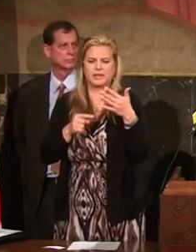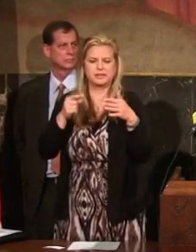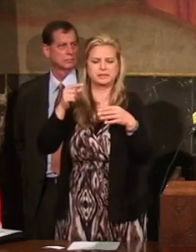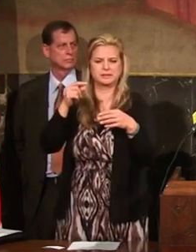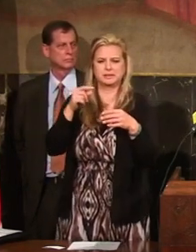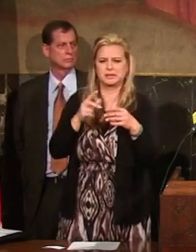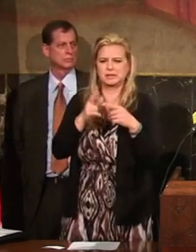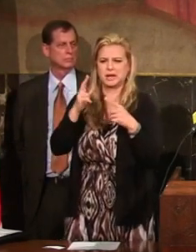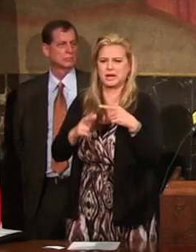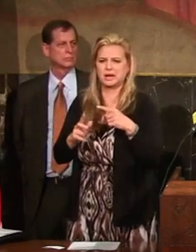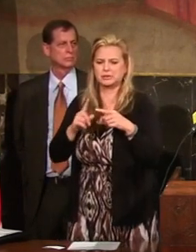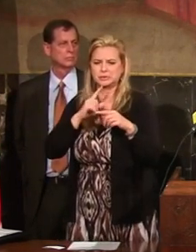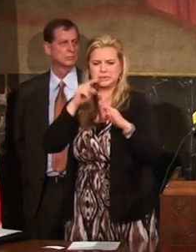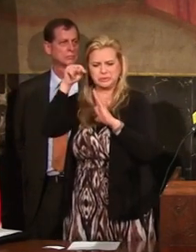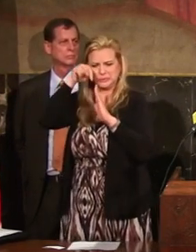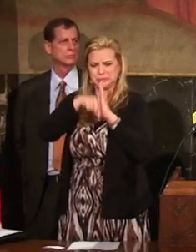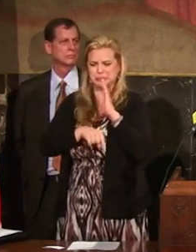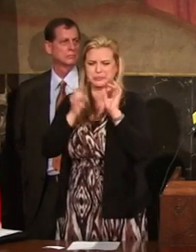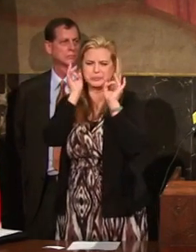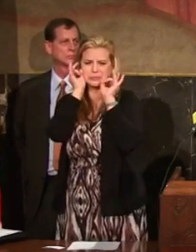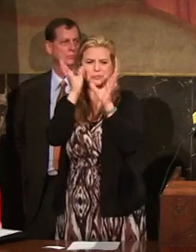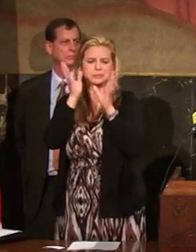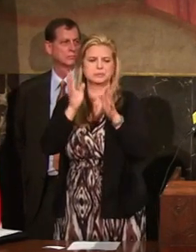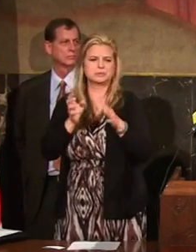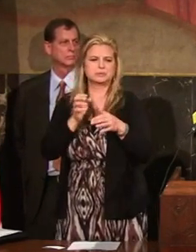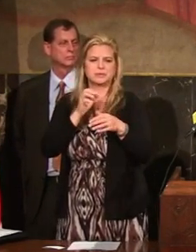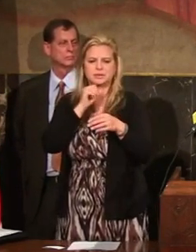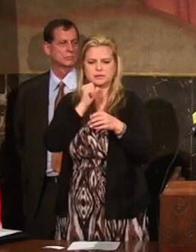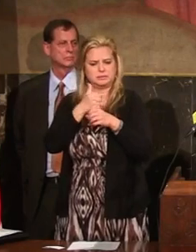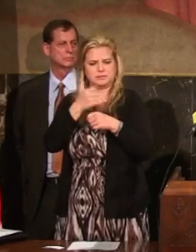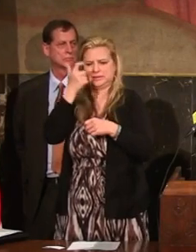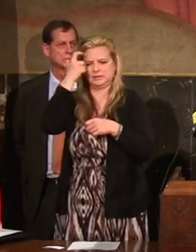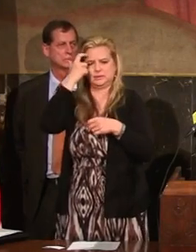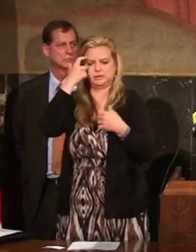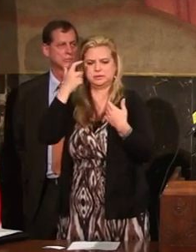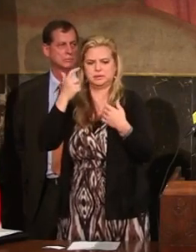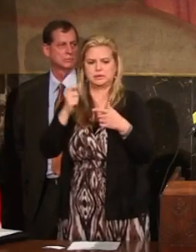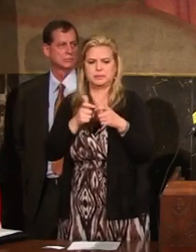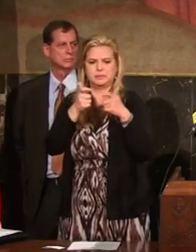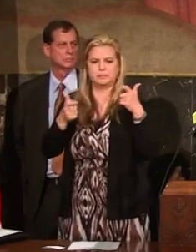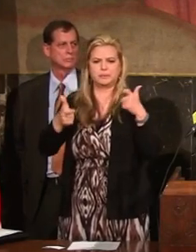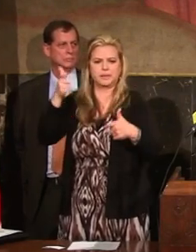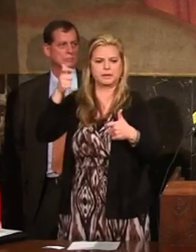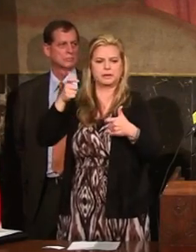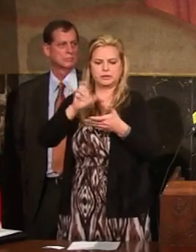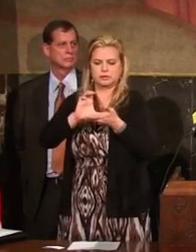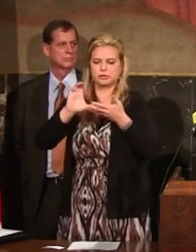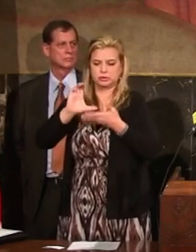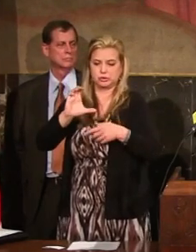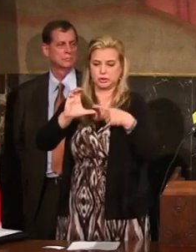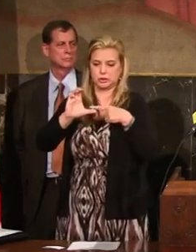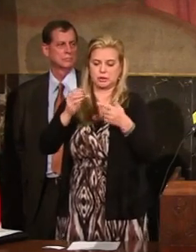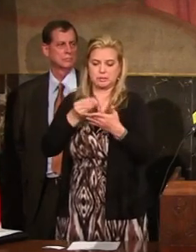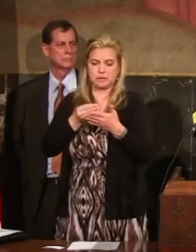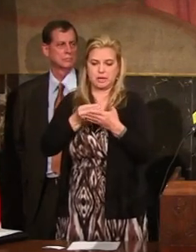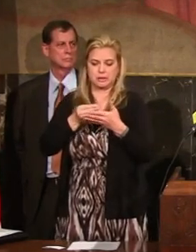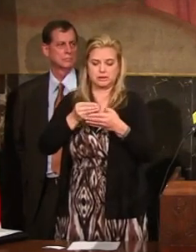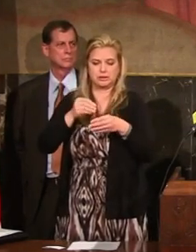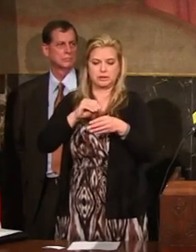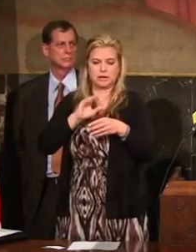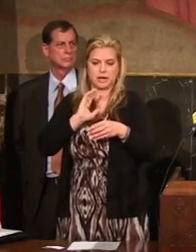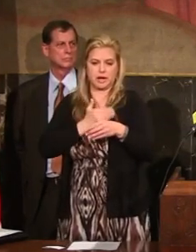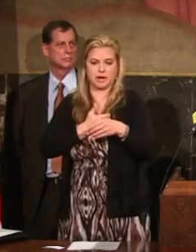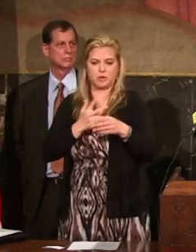and they're not even sensical. The biggest chunk of money in our particular cuts, in